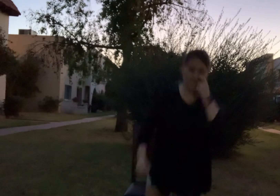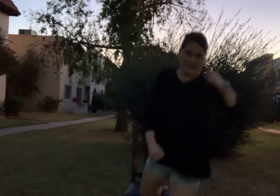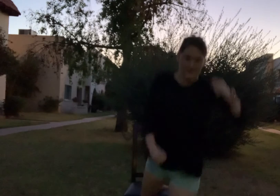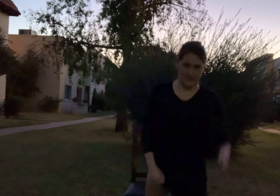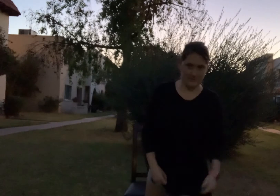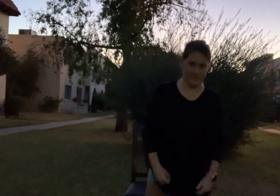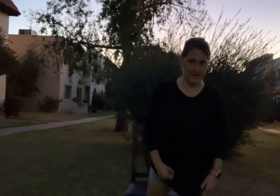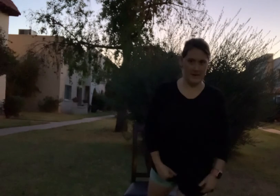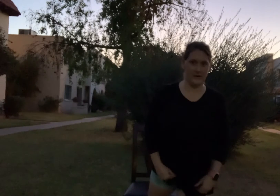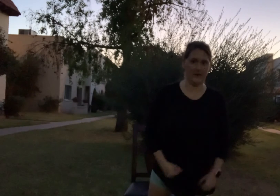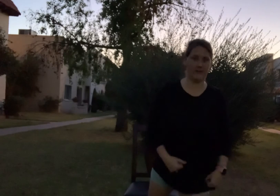All right.